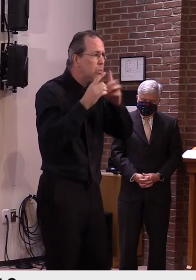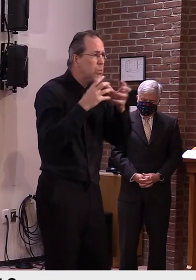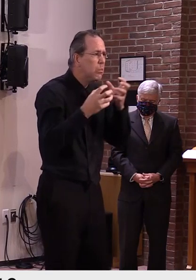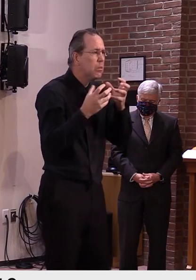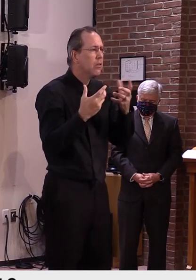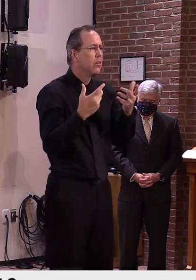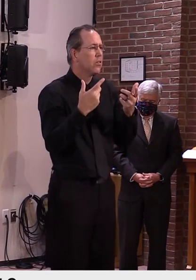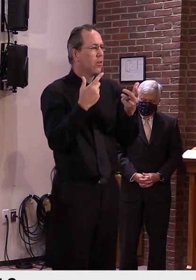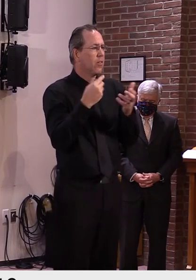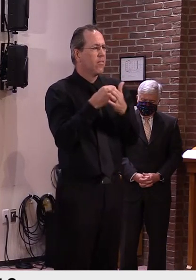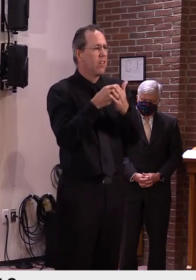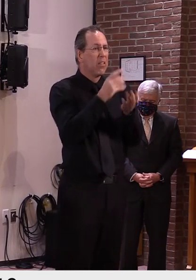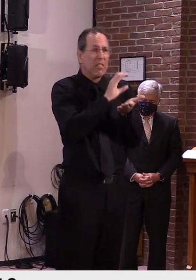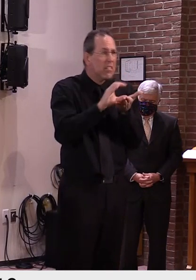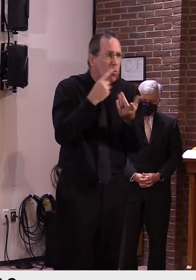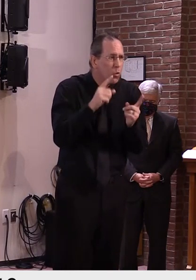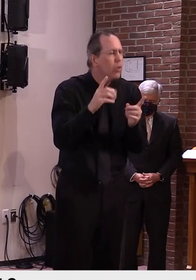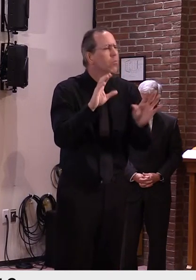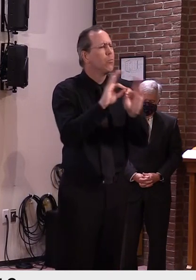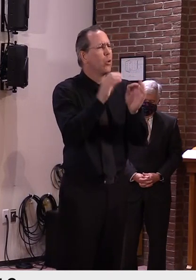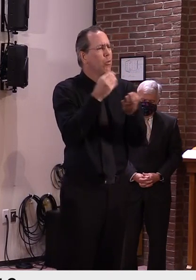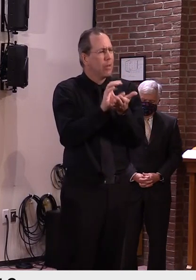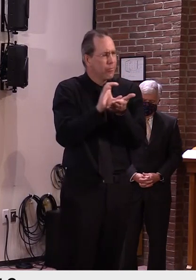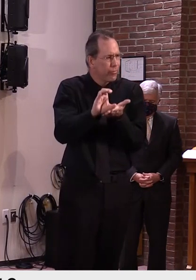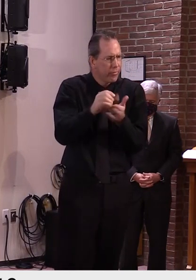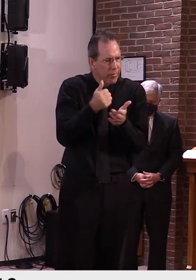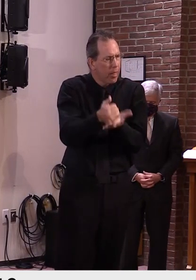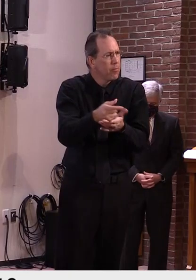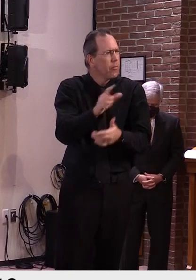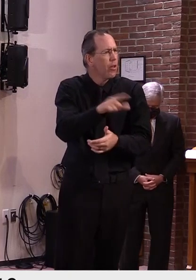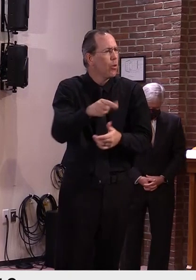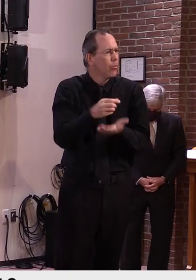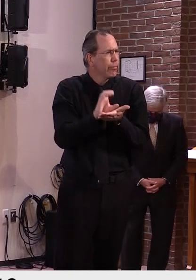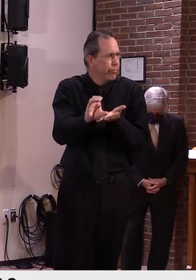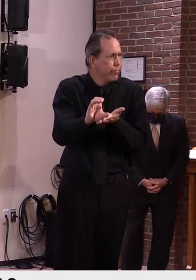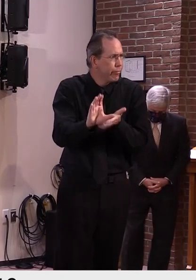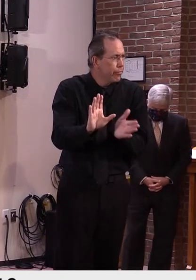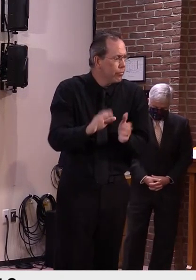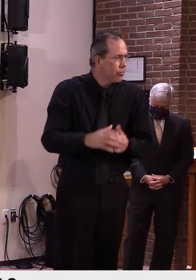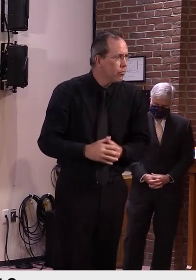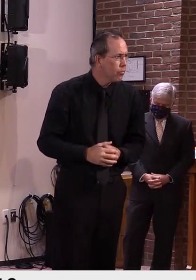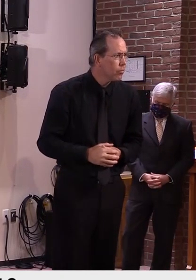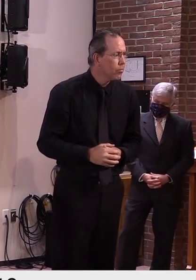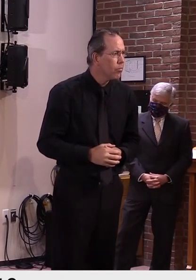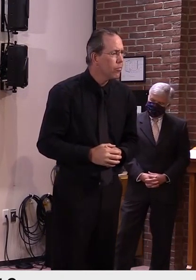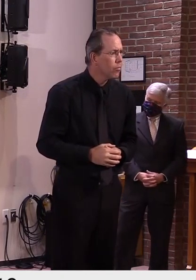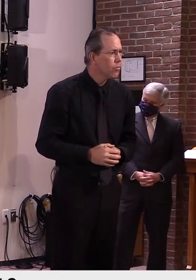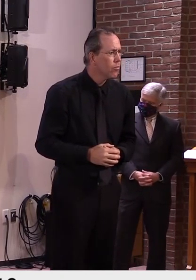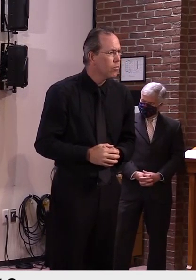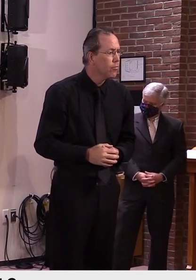not go to the tenant with the expectation that they will be responsible to pay the landlord. It will go directly to the landlord.